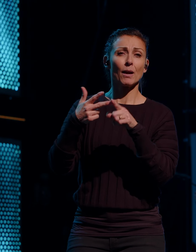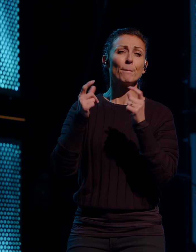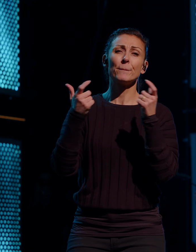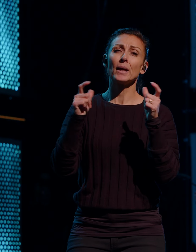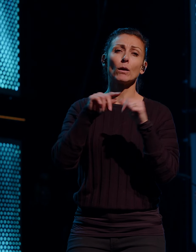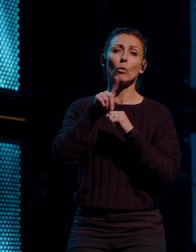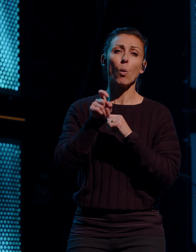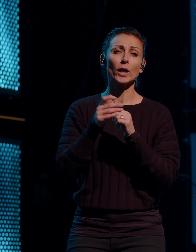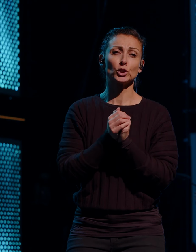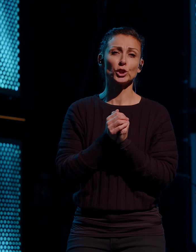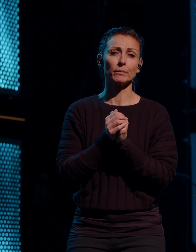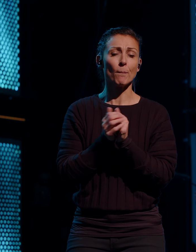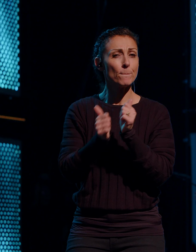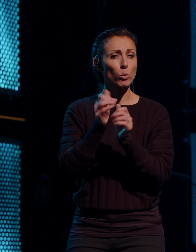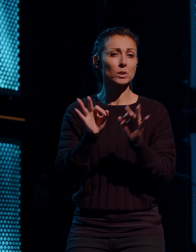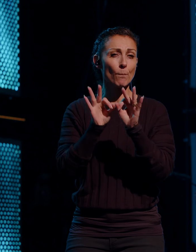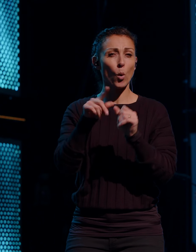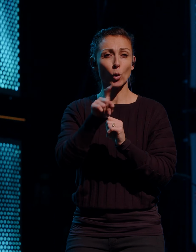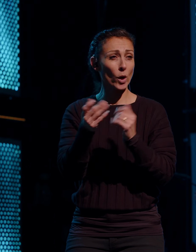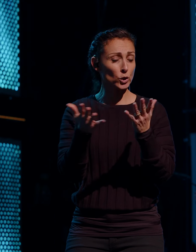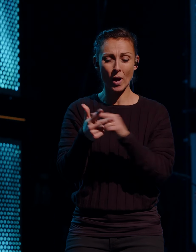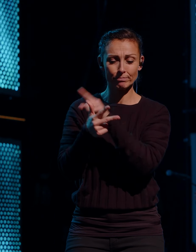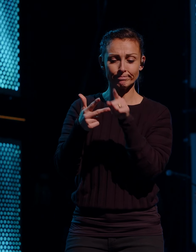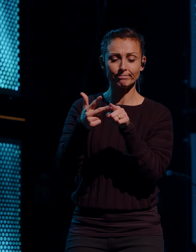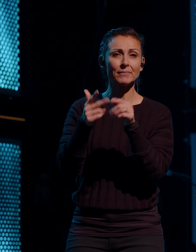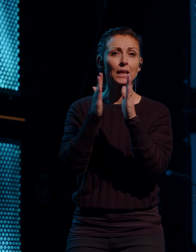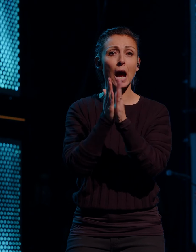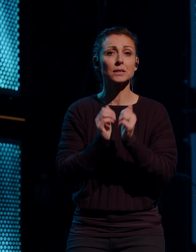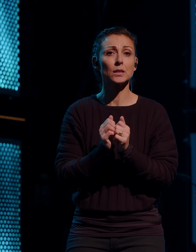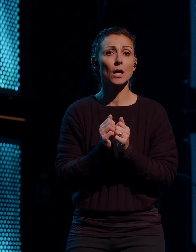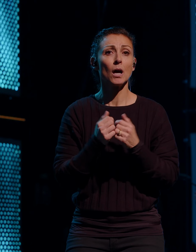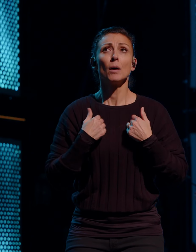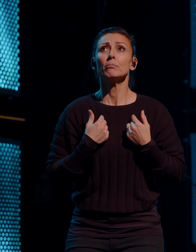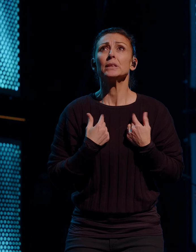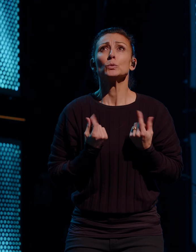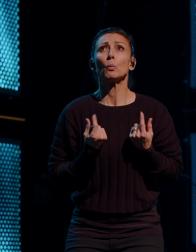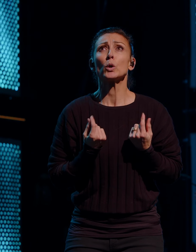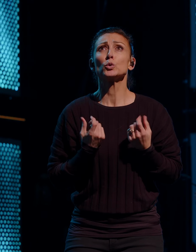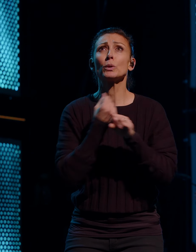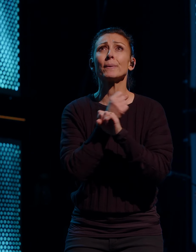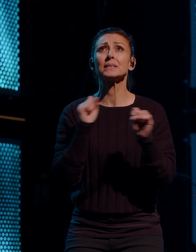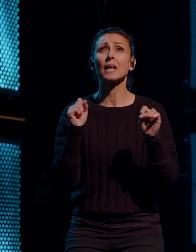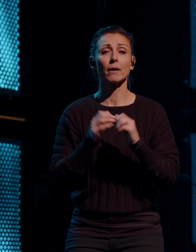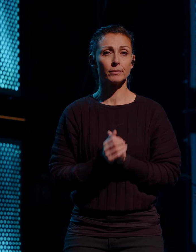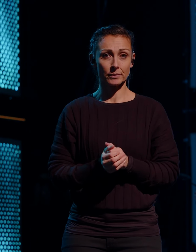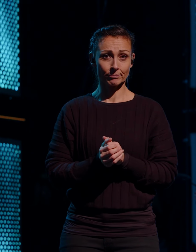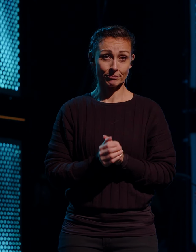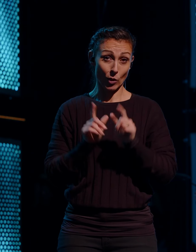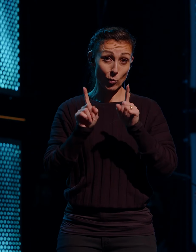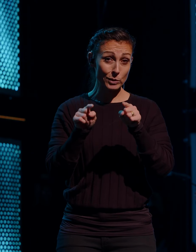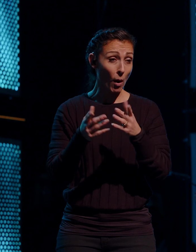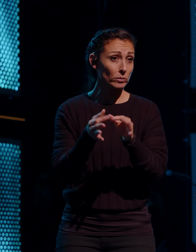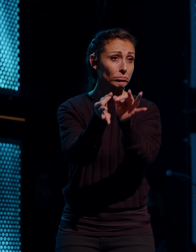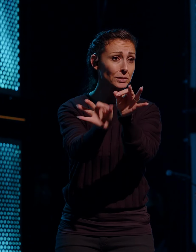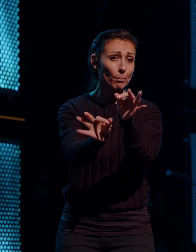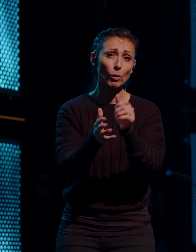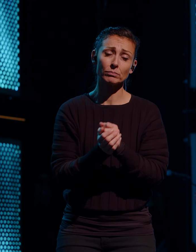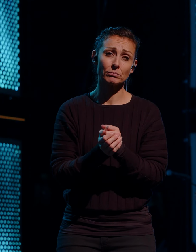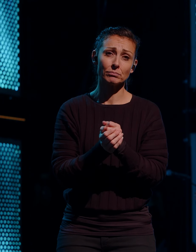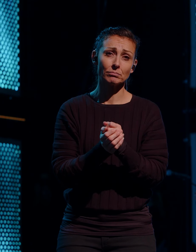Jesus. Believe that God sent his son Jesus. Believe that Jesus is God and died on the cross for your sins. Believe that he rose